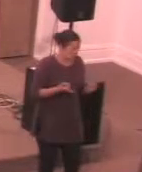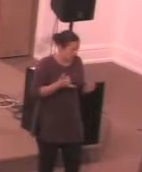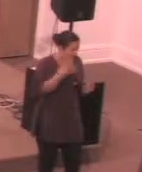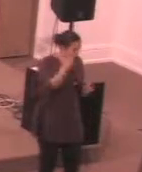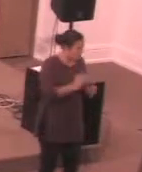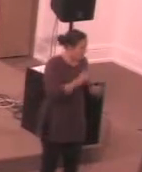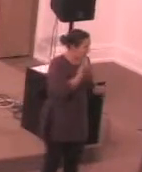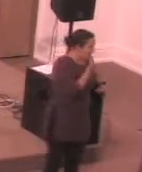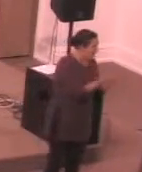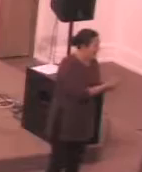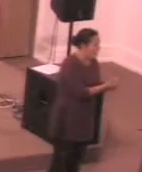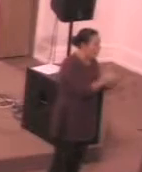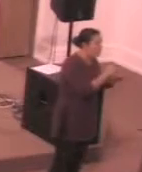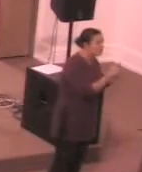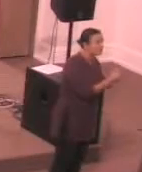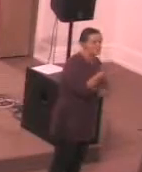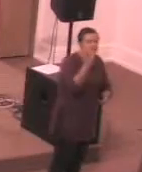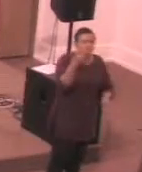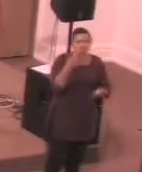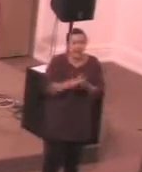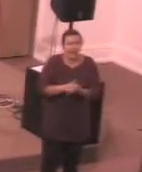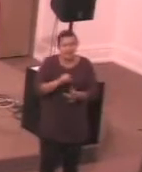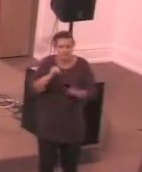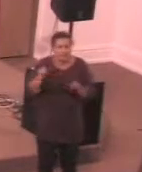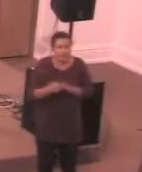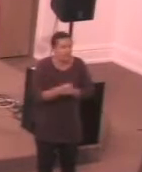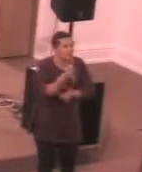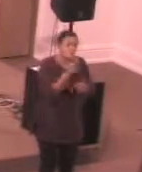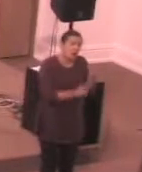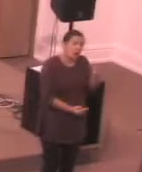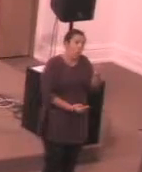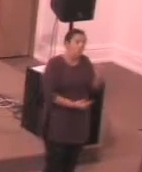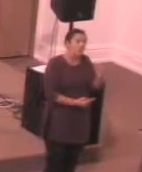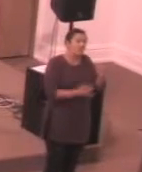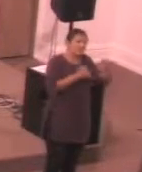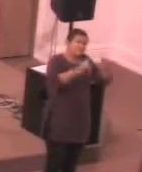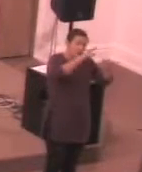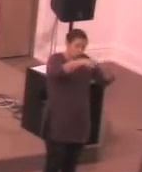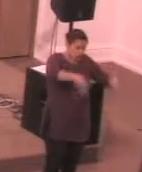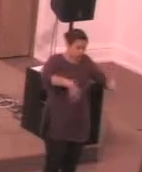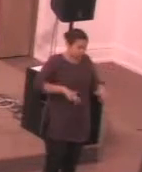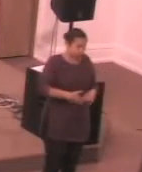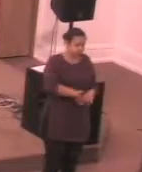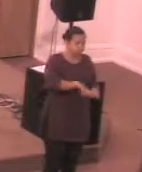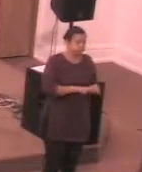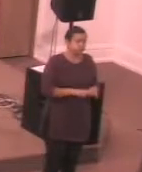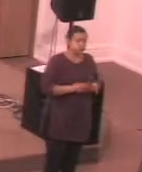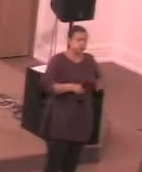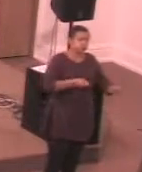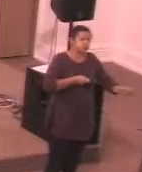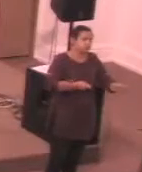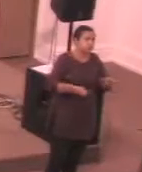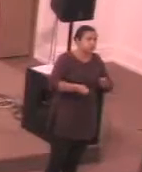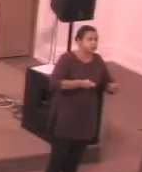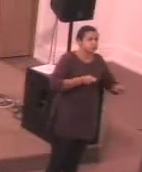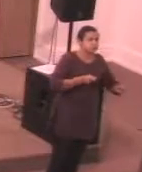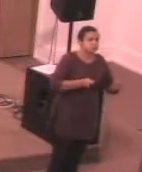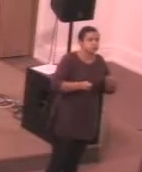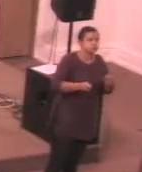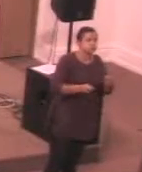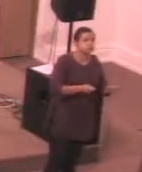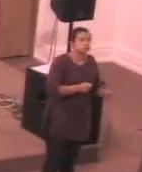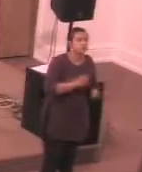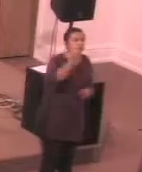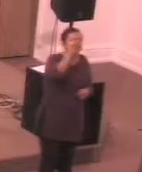alone, and right now, in the good times and bad, You are on